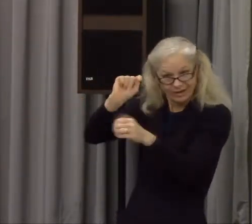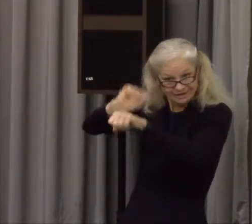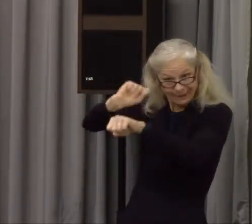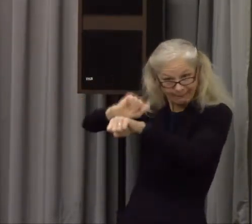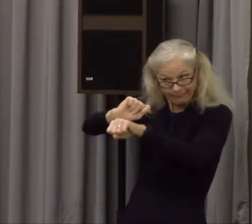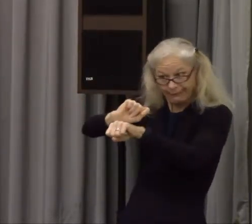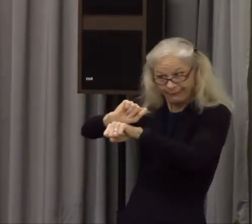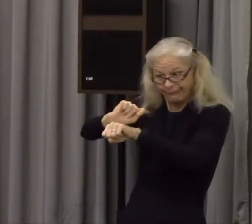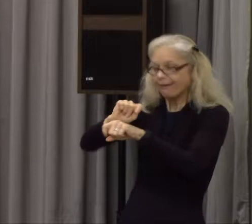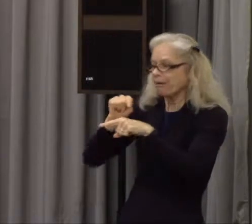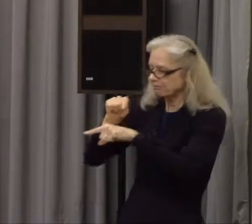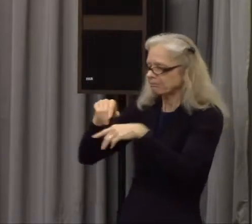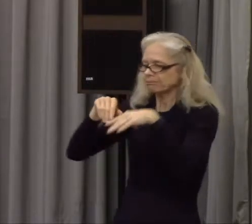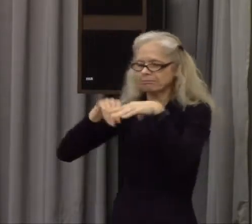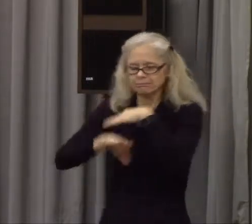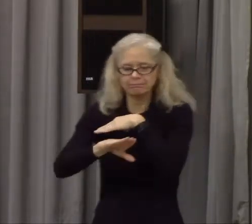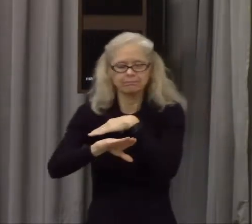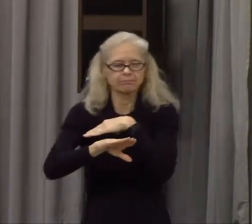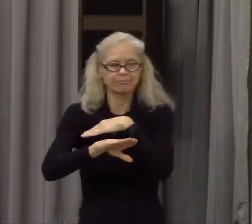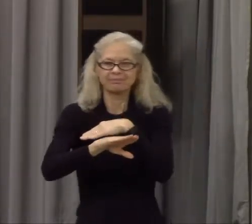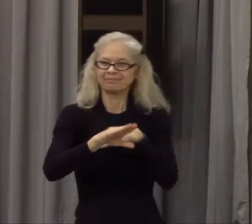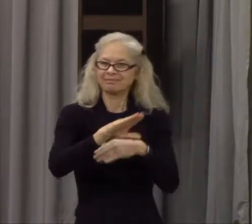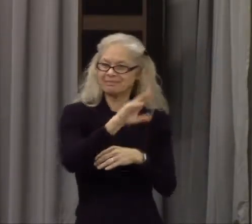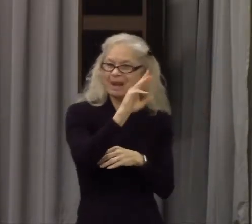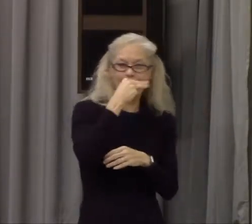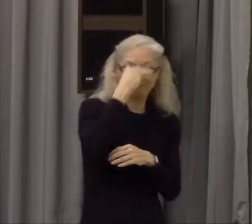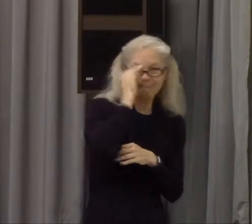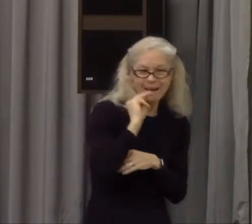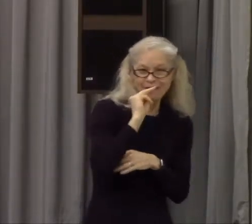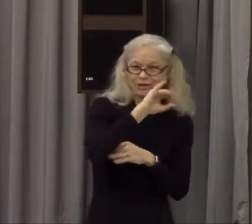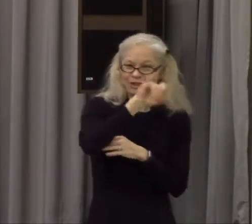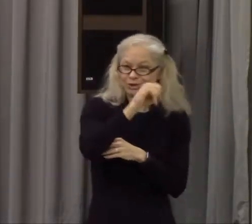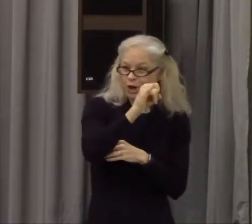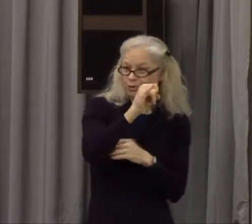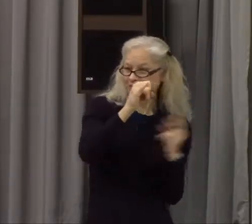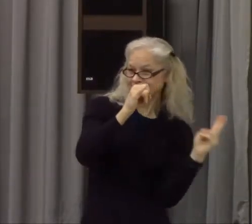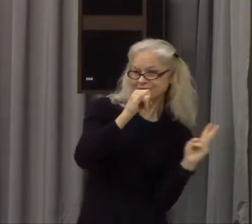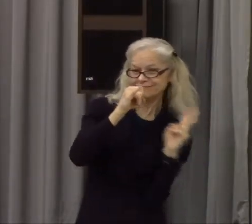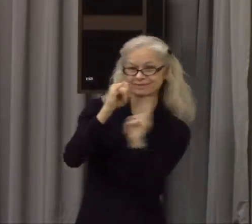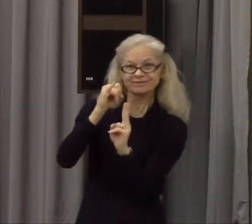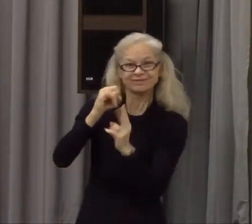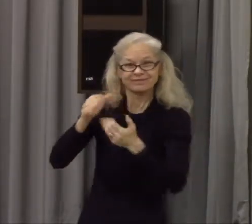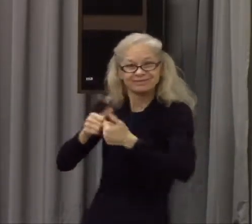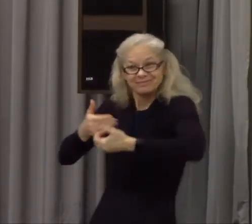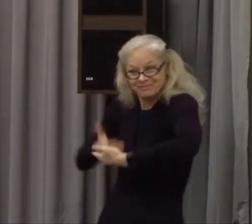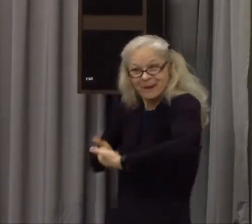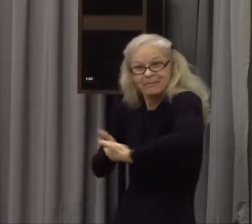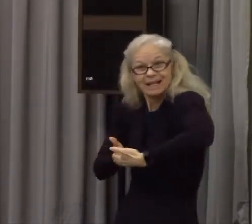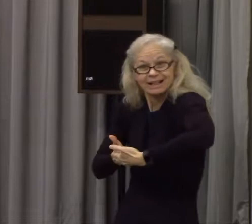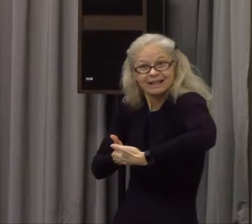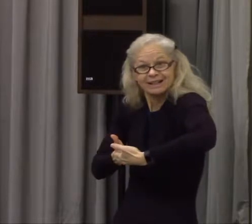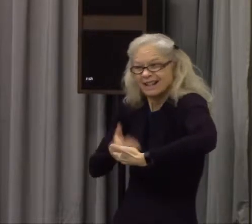law, then took he him up in his arms and blessed